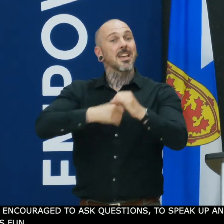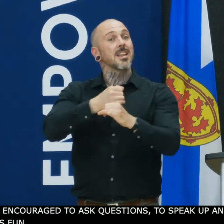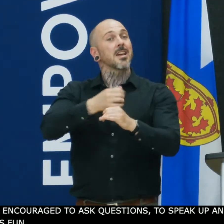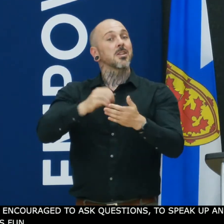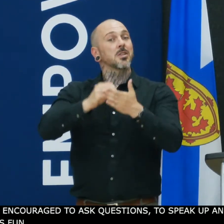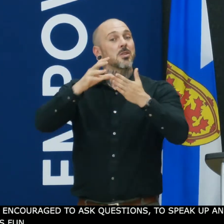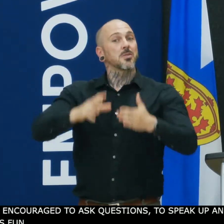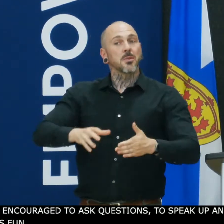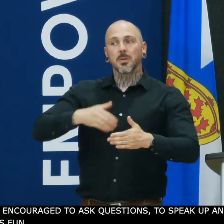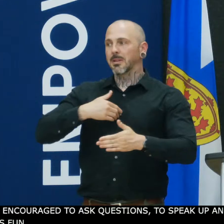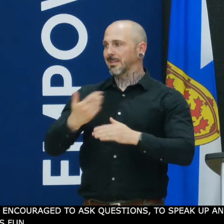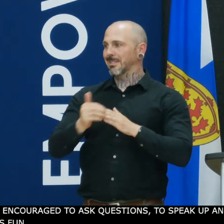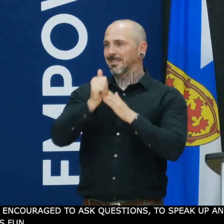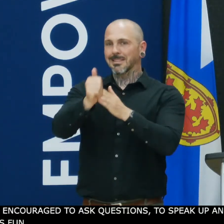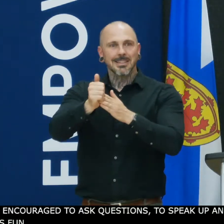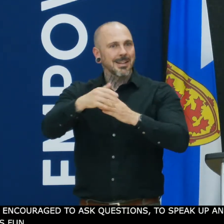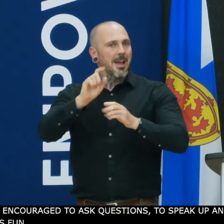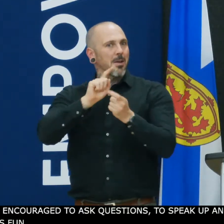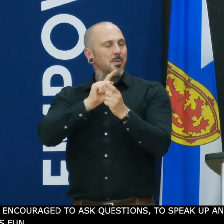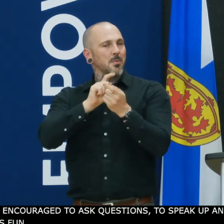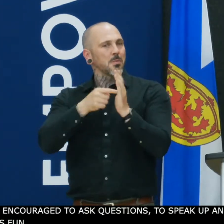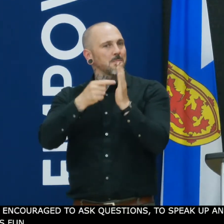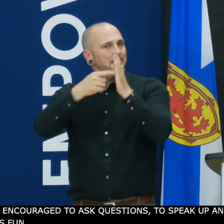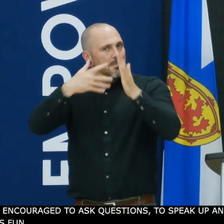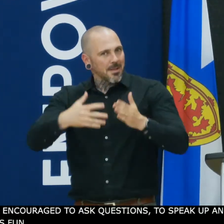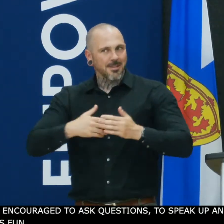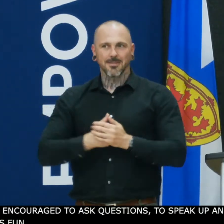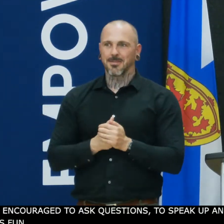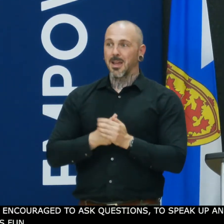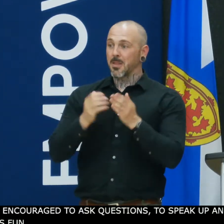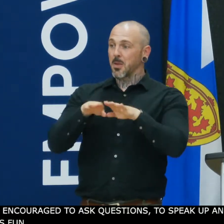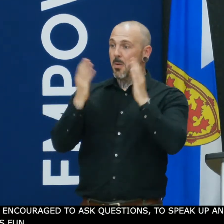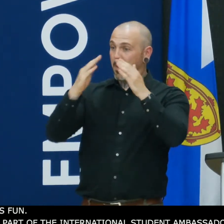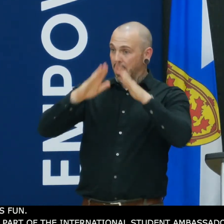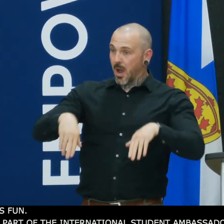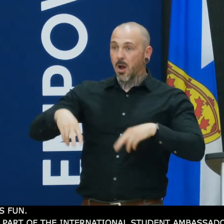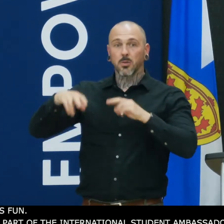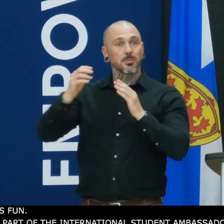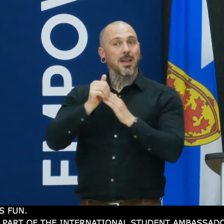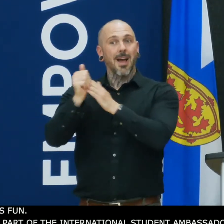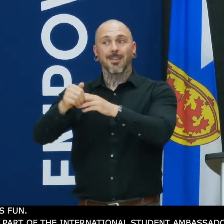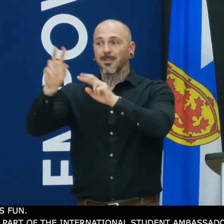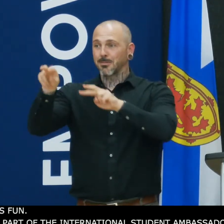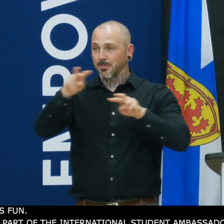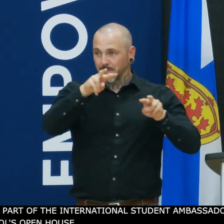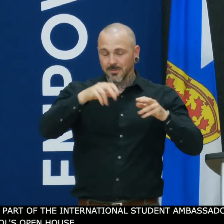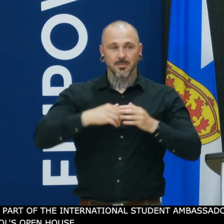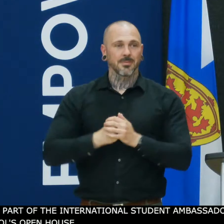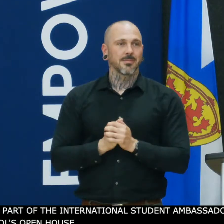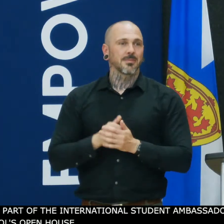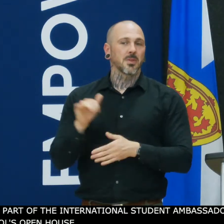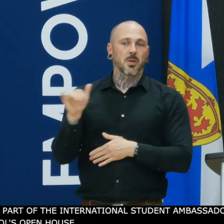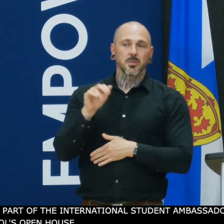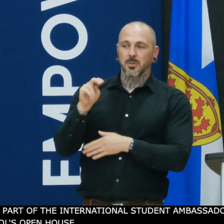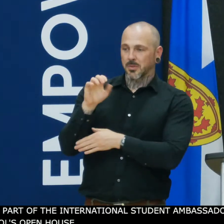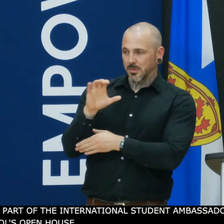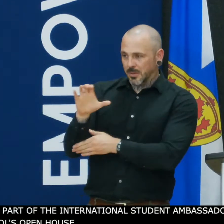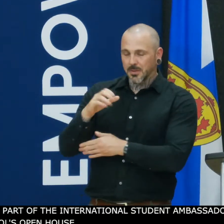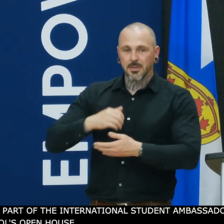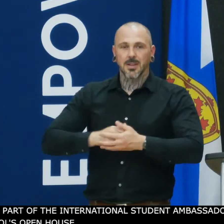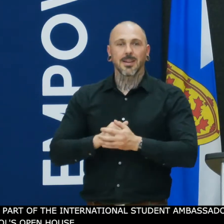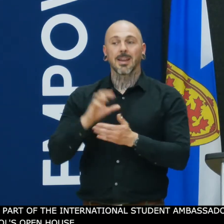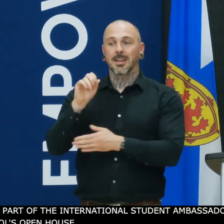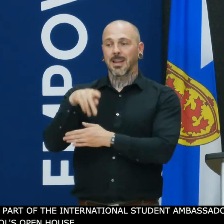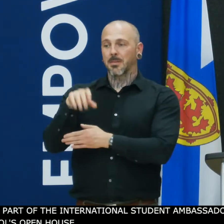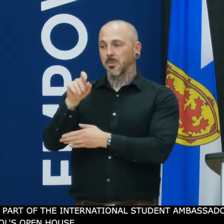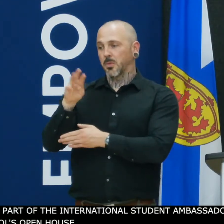even served as a tour guide at the school's open house. I am also a cohort of Edinova's Study and Stay in Nova Scotia capstone